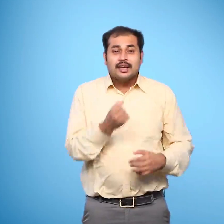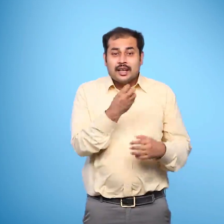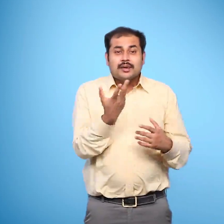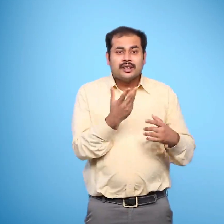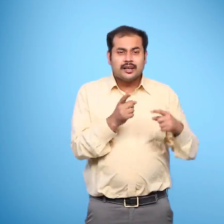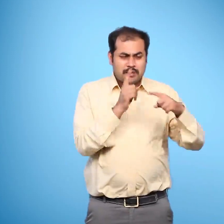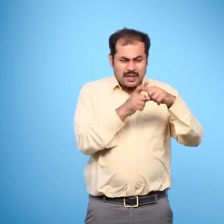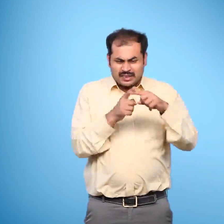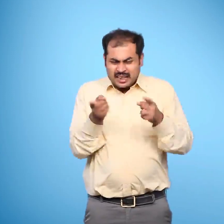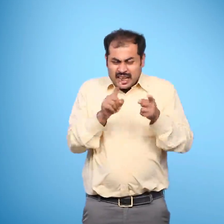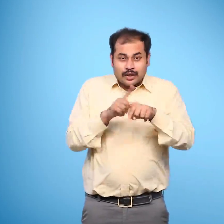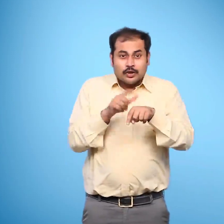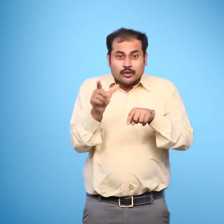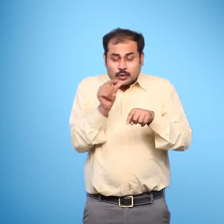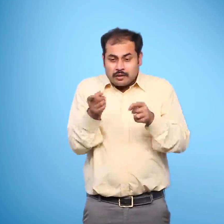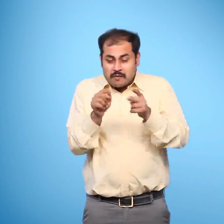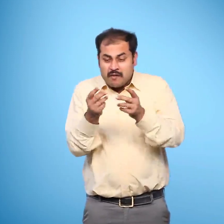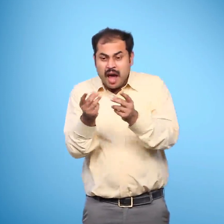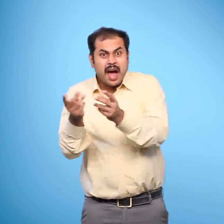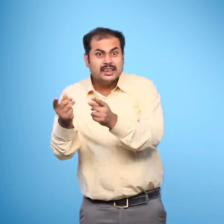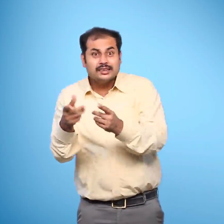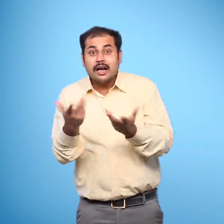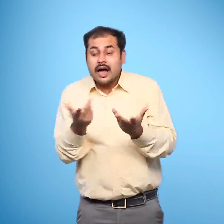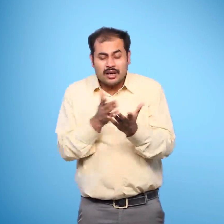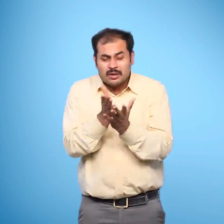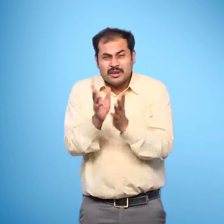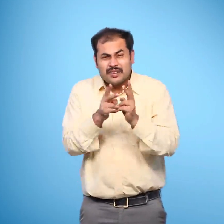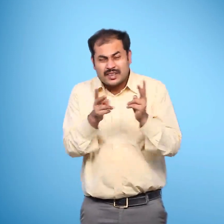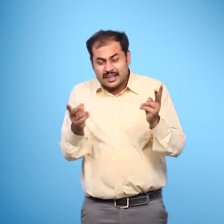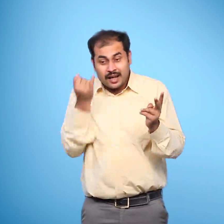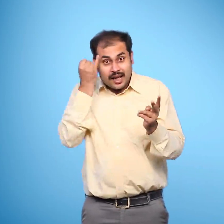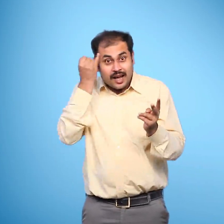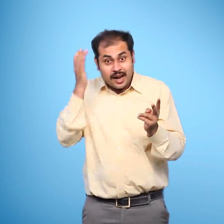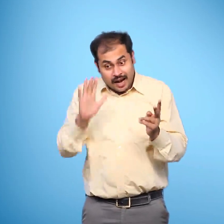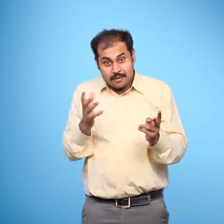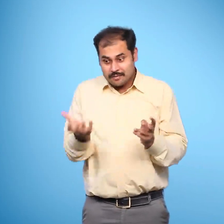They can also be helped to find different combinations in order to add fast.